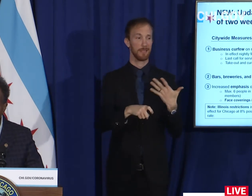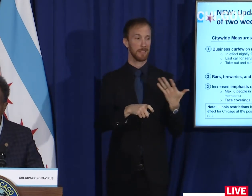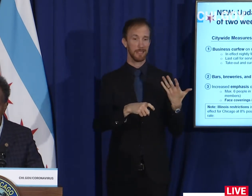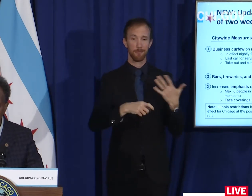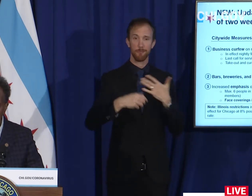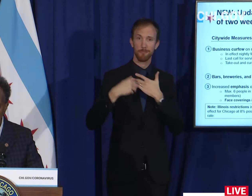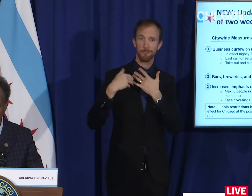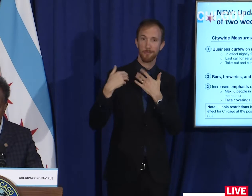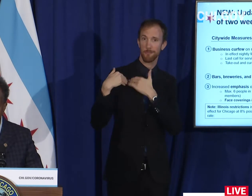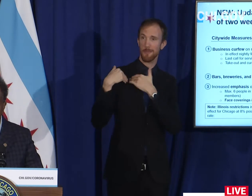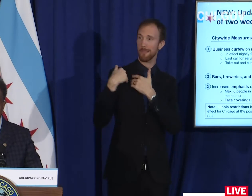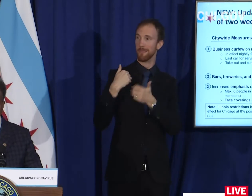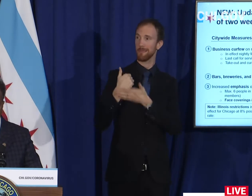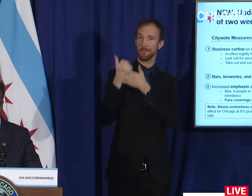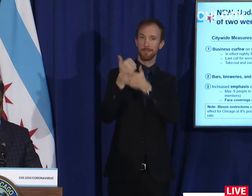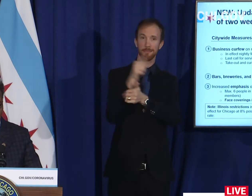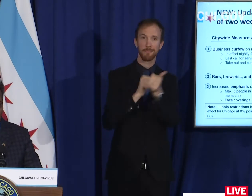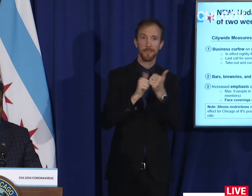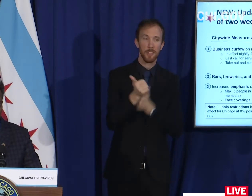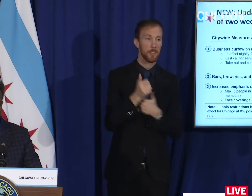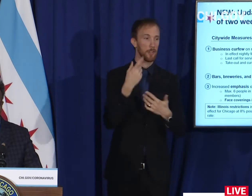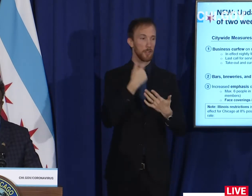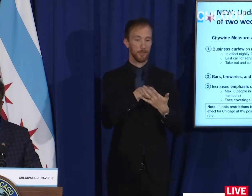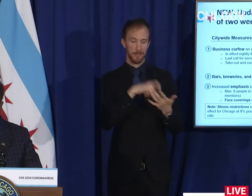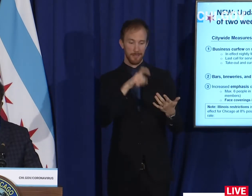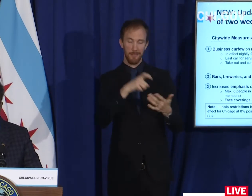health guidelines that we have been talking